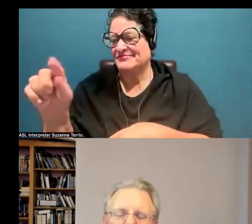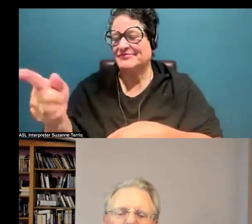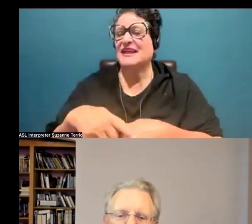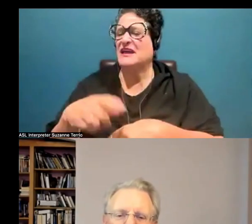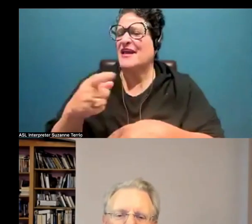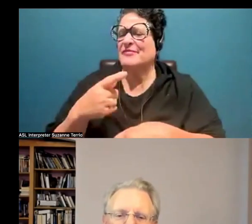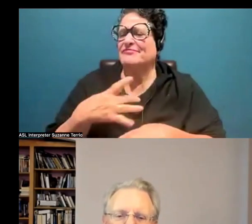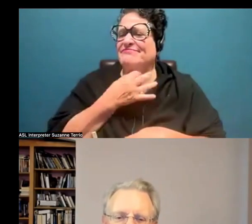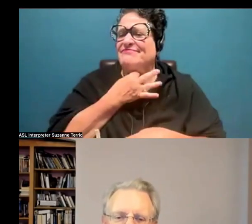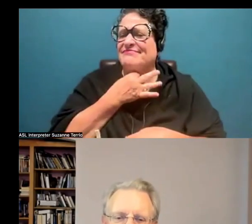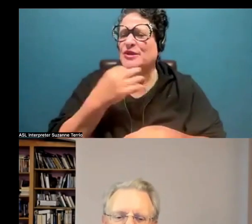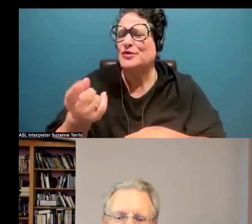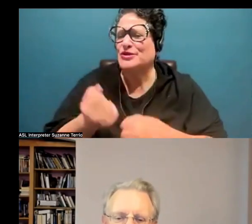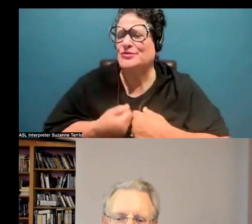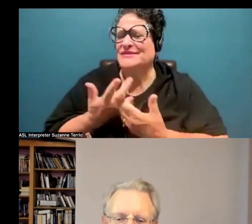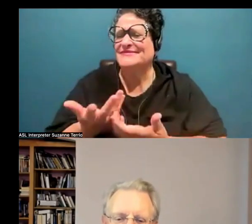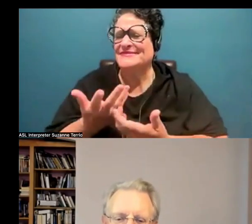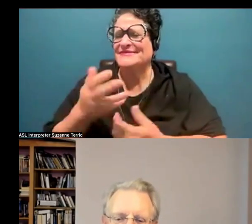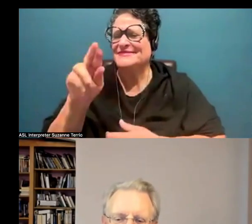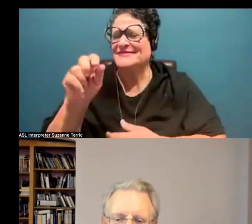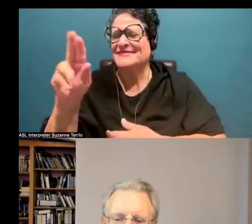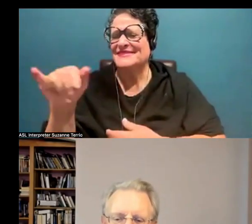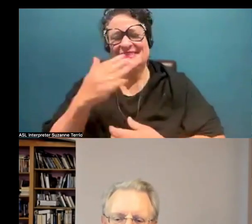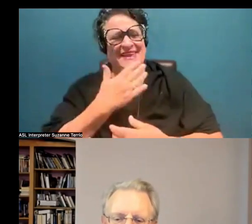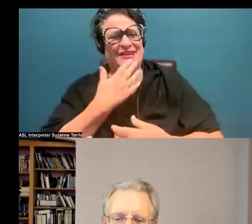Rory. Thank you so much for having me.